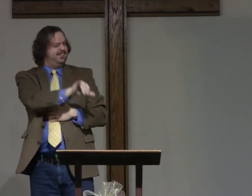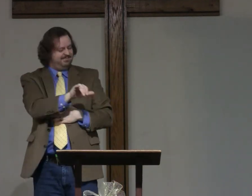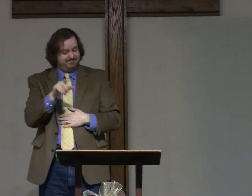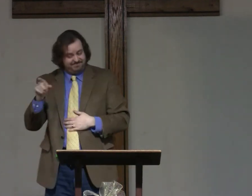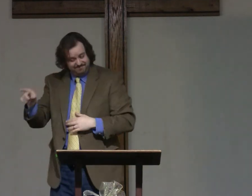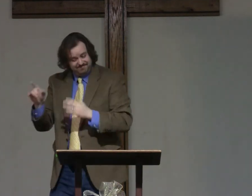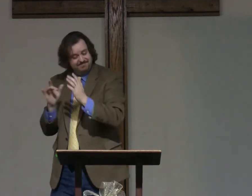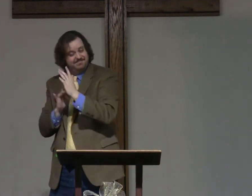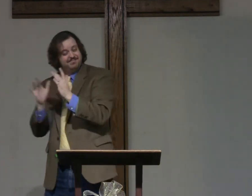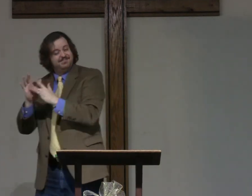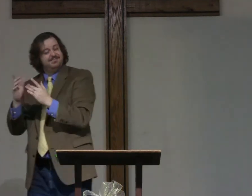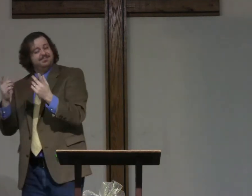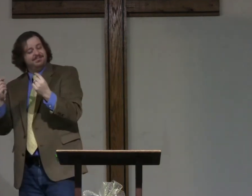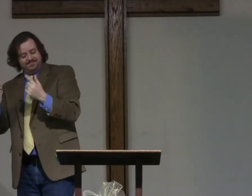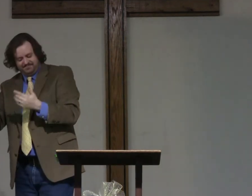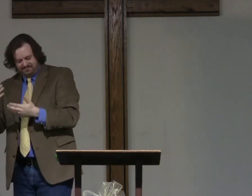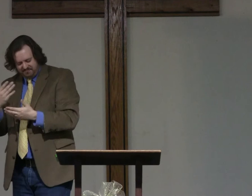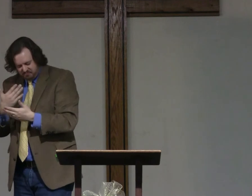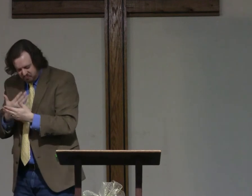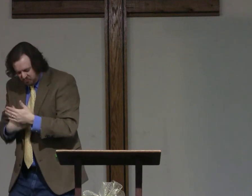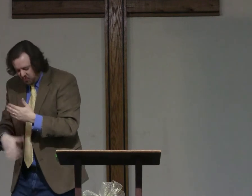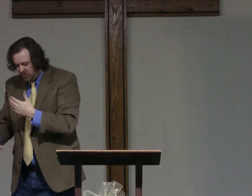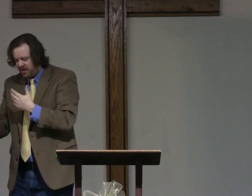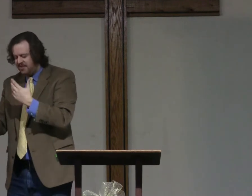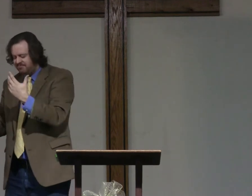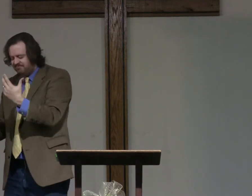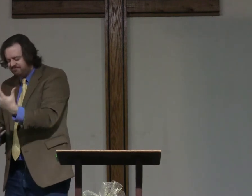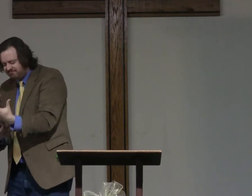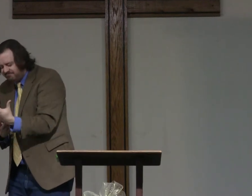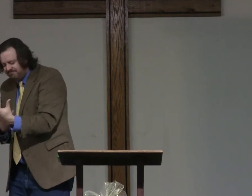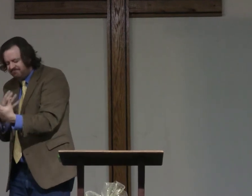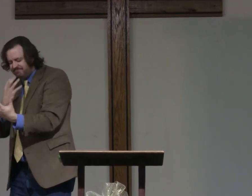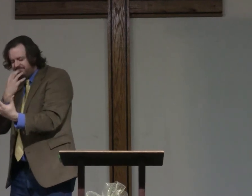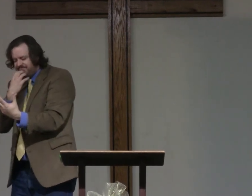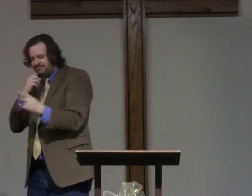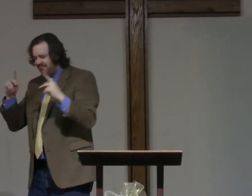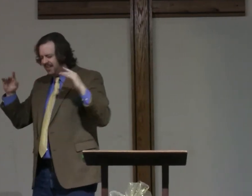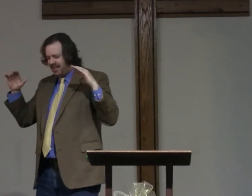Jesus. Jesus, when he was born,